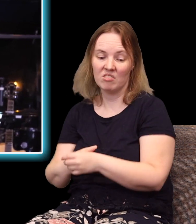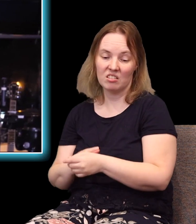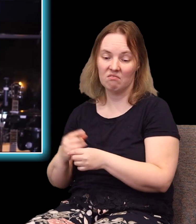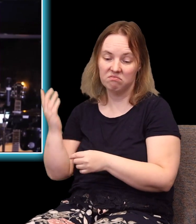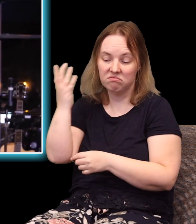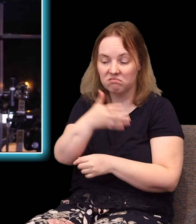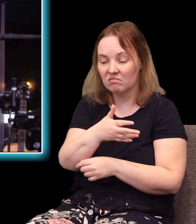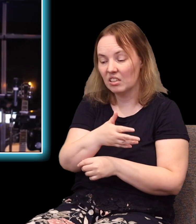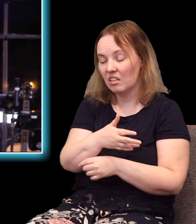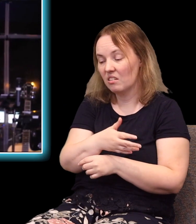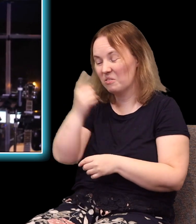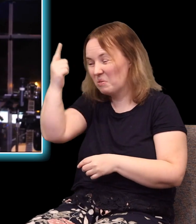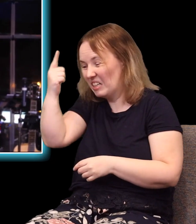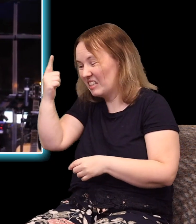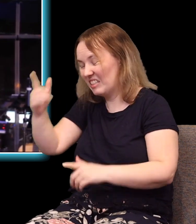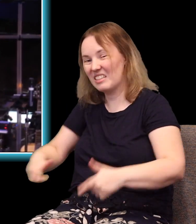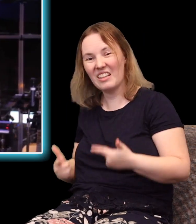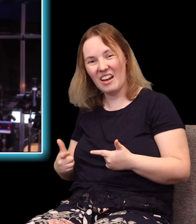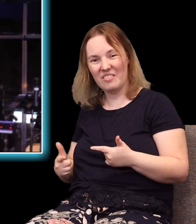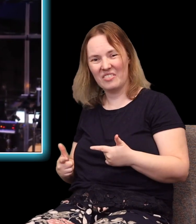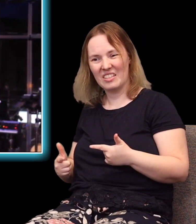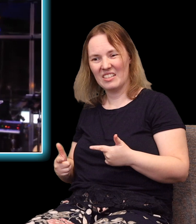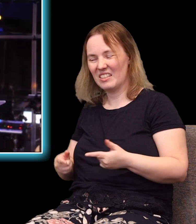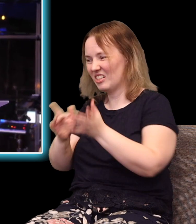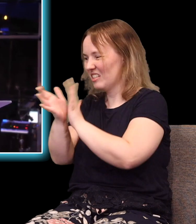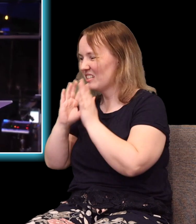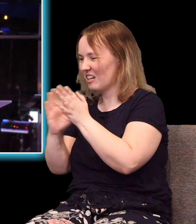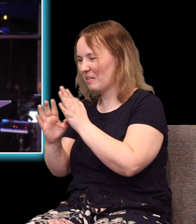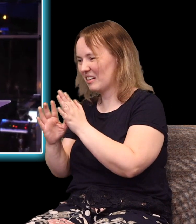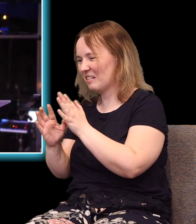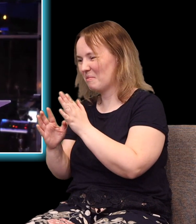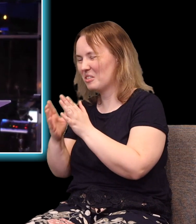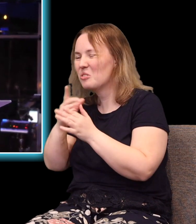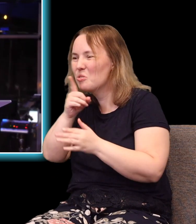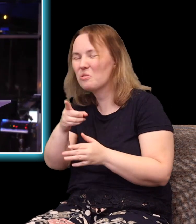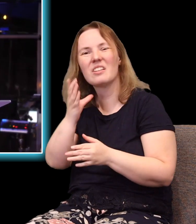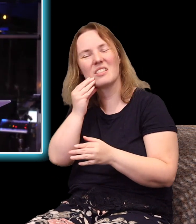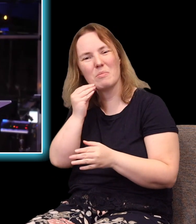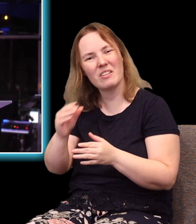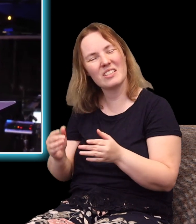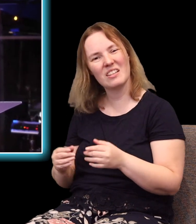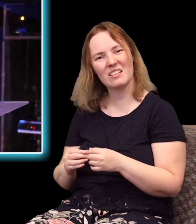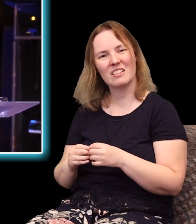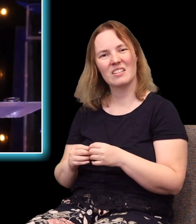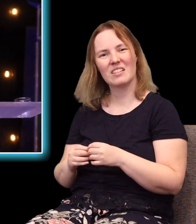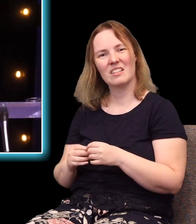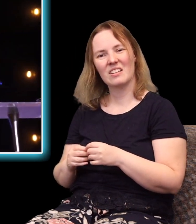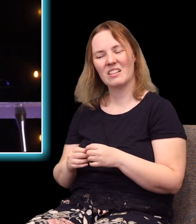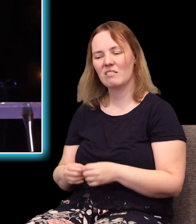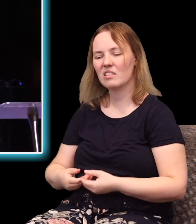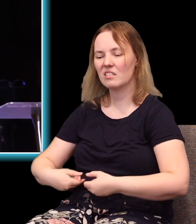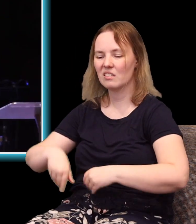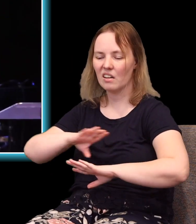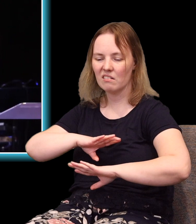growing that much. We wonder if really this life that Jesus talked about is something that we're experiencing, and we are tempted sometimes, if we're not careful,